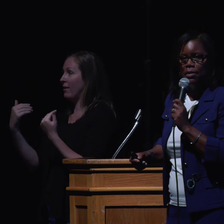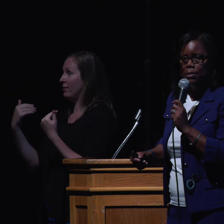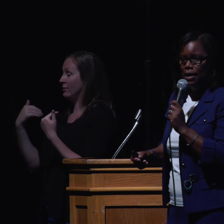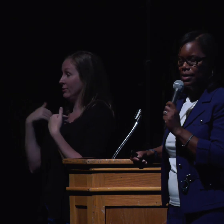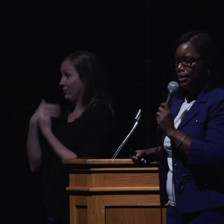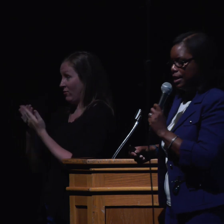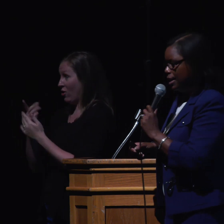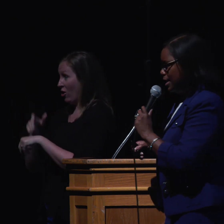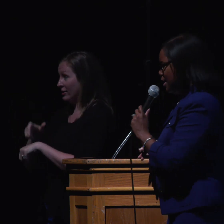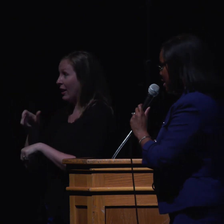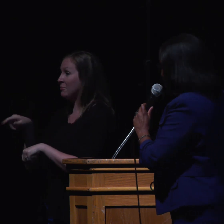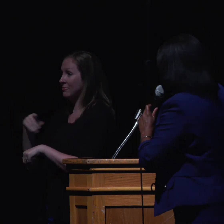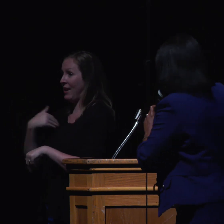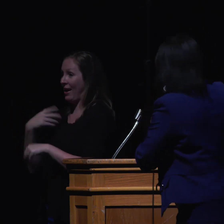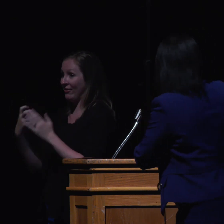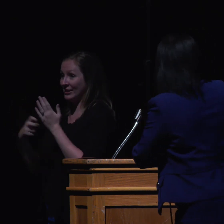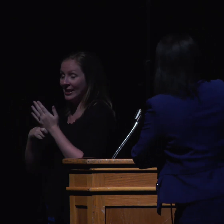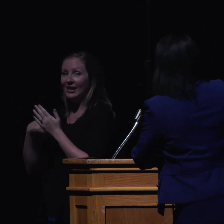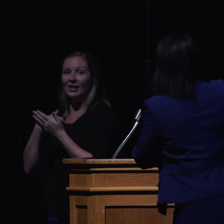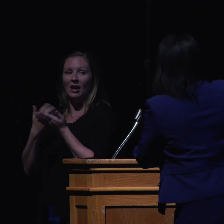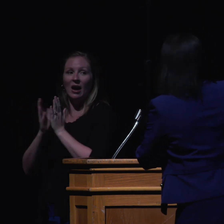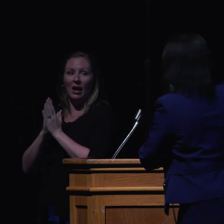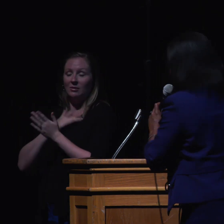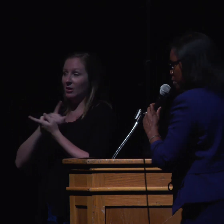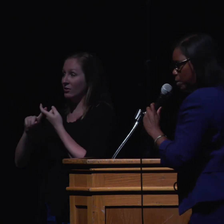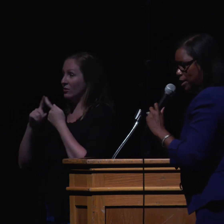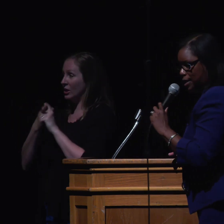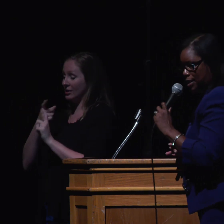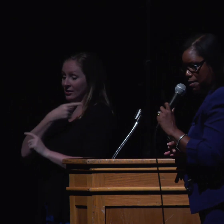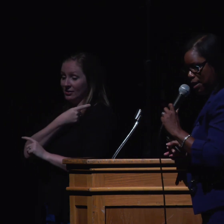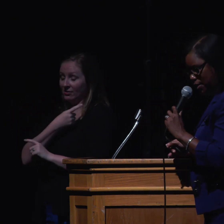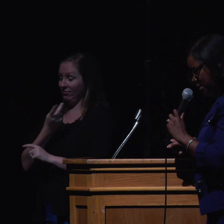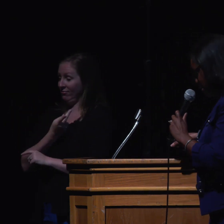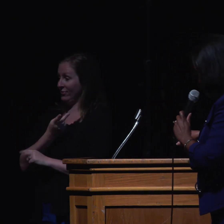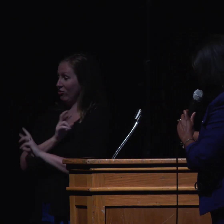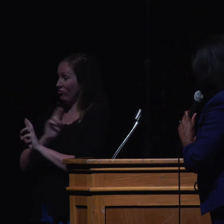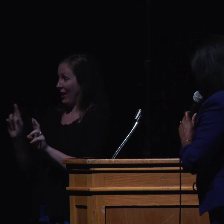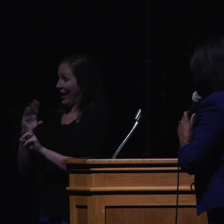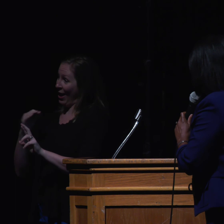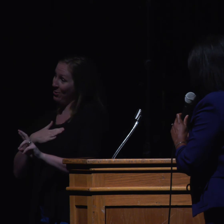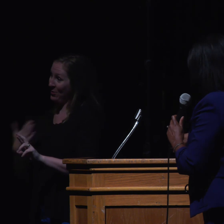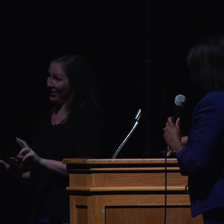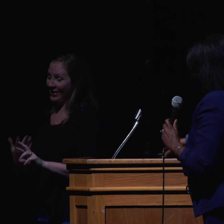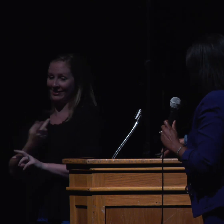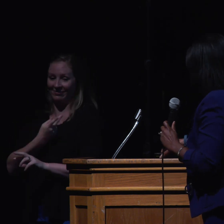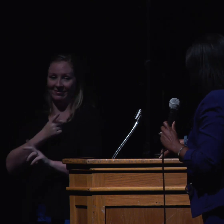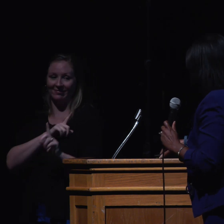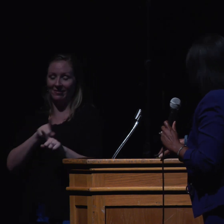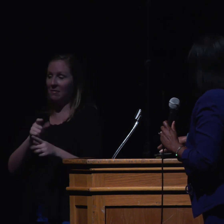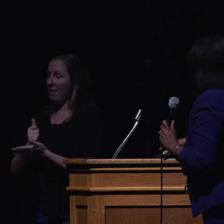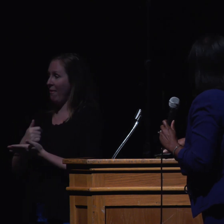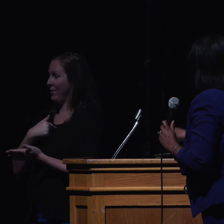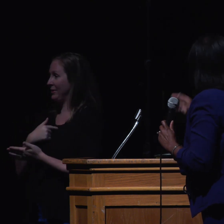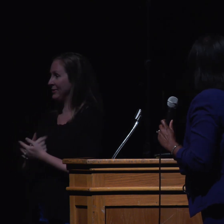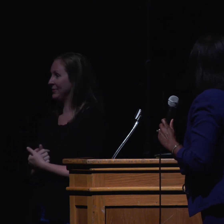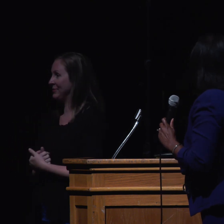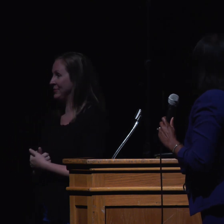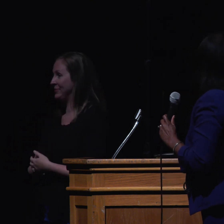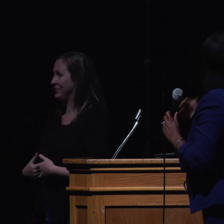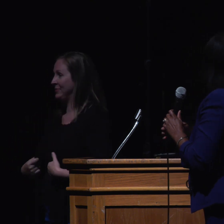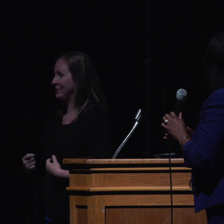on time, everybody has a ticket. And I'm going to ask my friends ready and willing to come out here and help me.